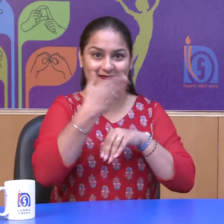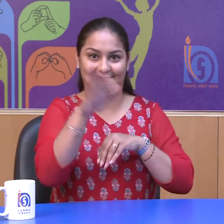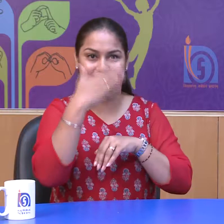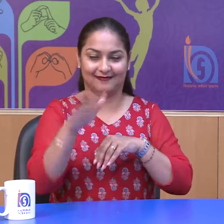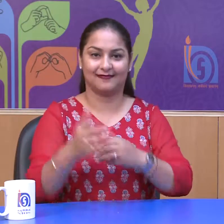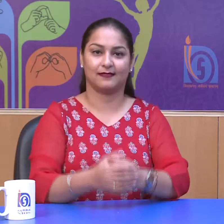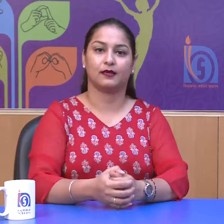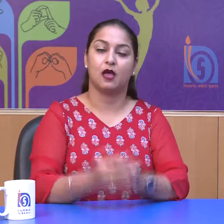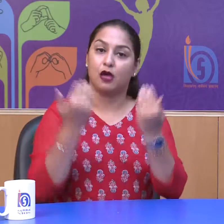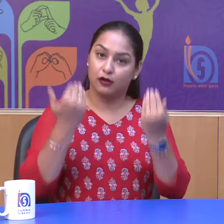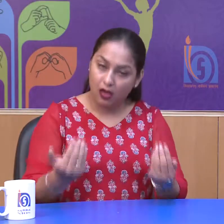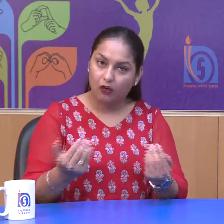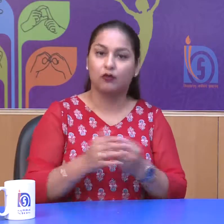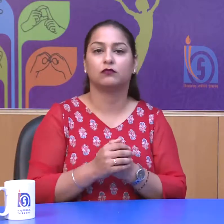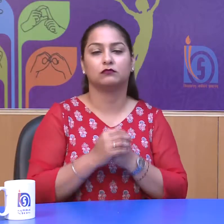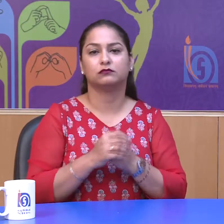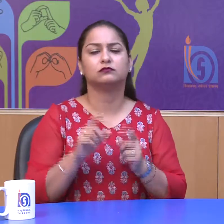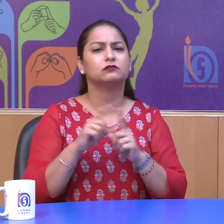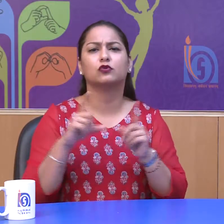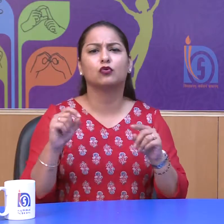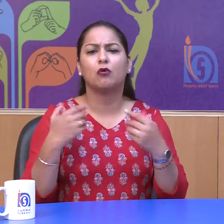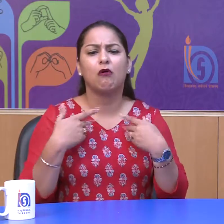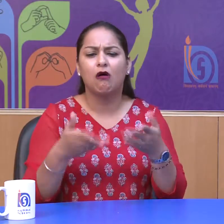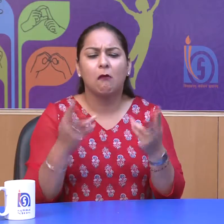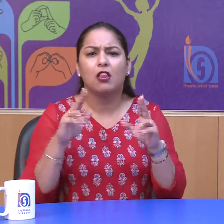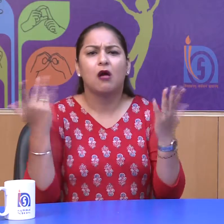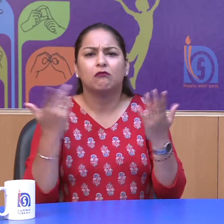Now, what do we mean by an election?